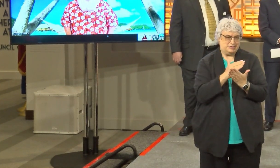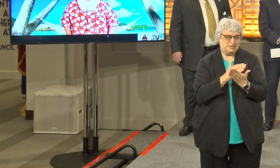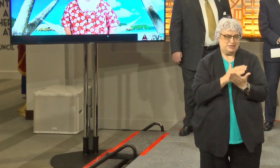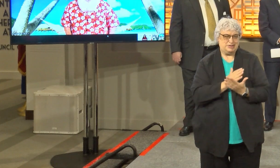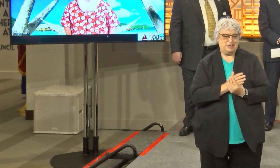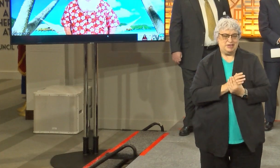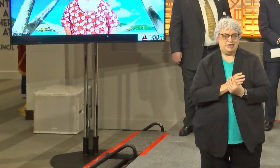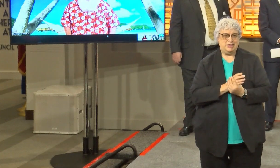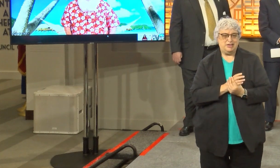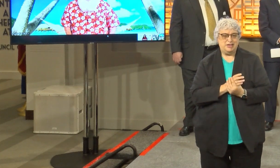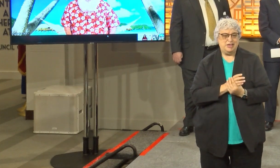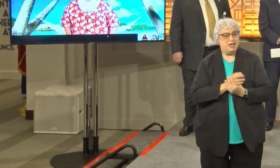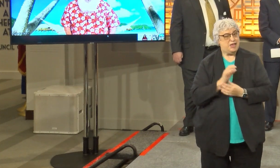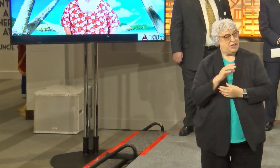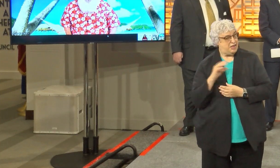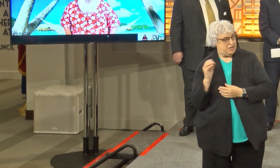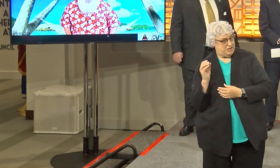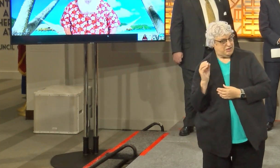And